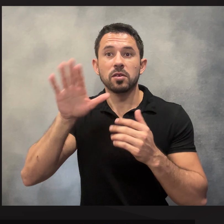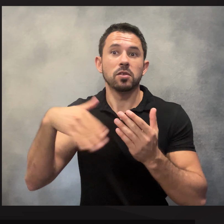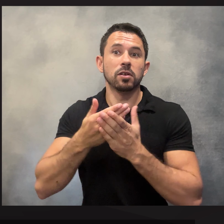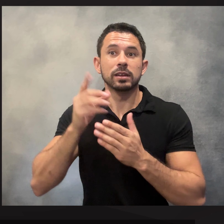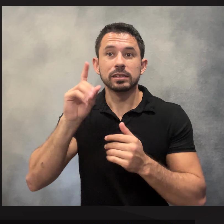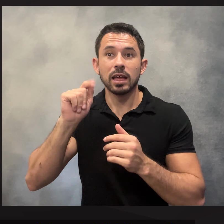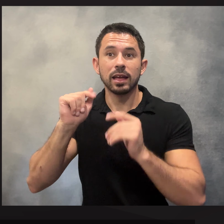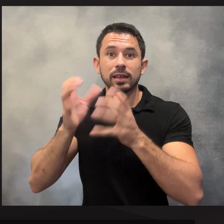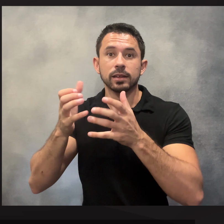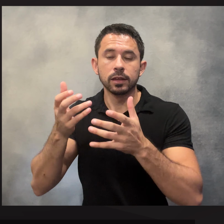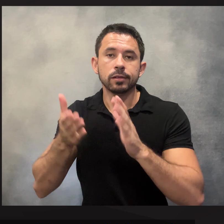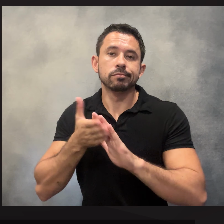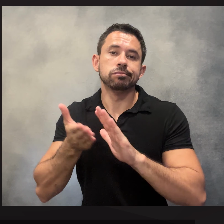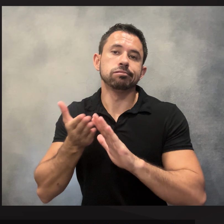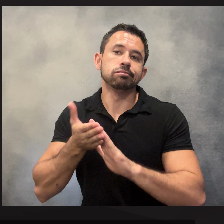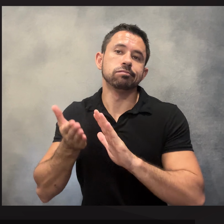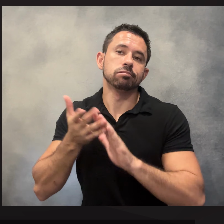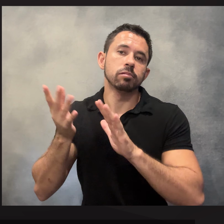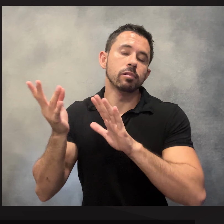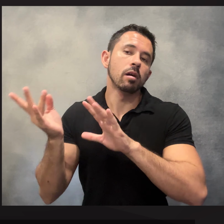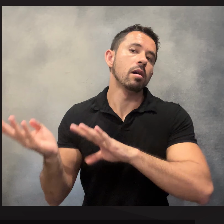use.